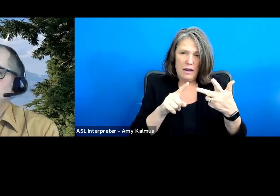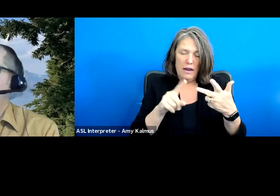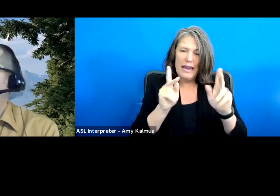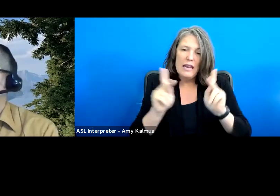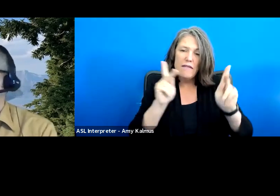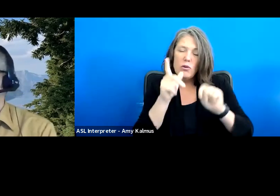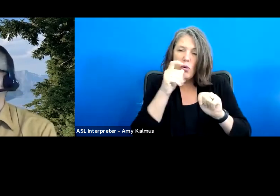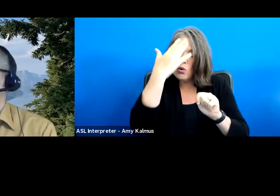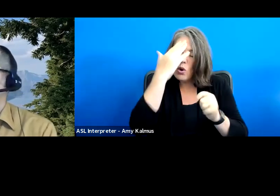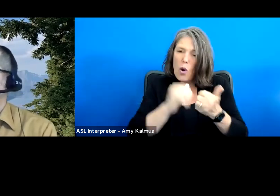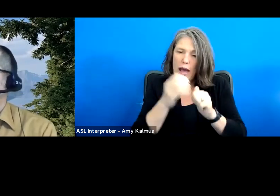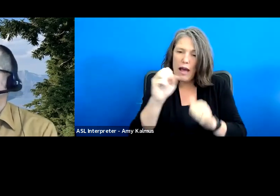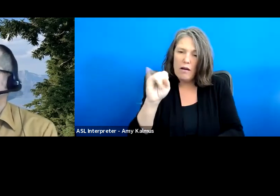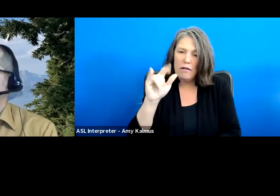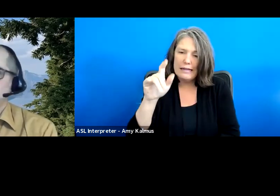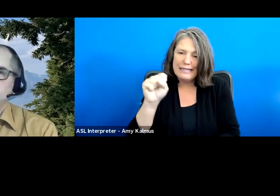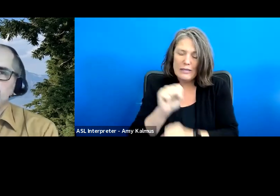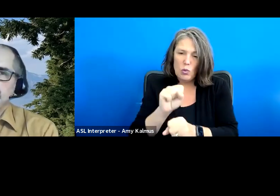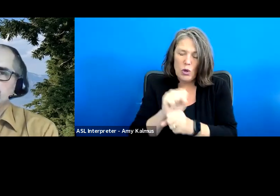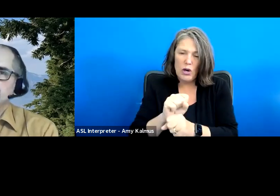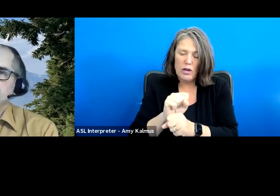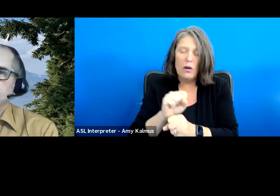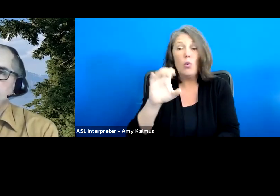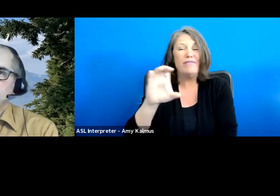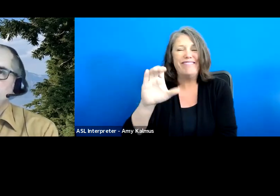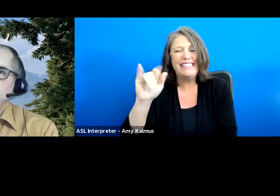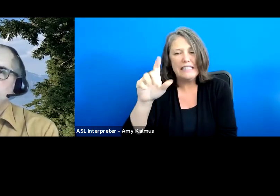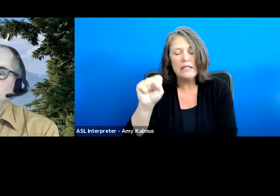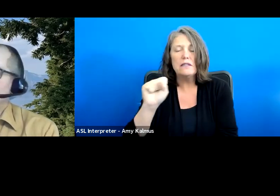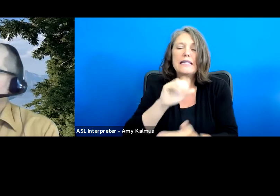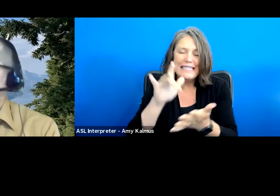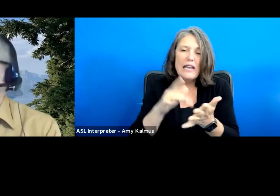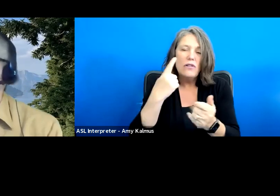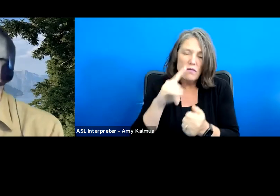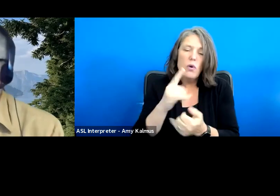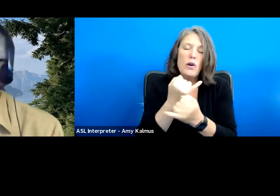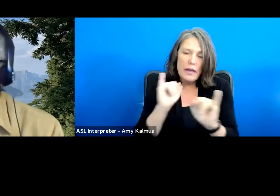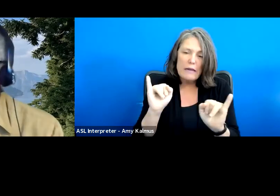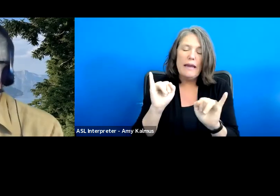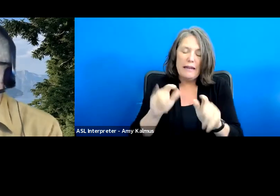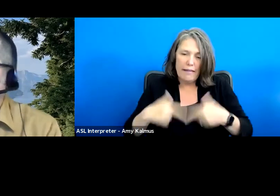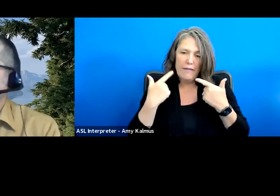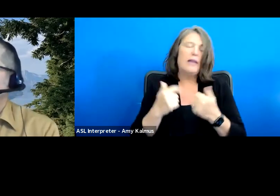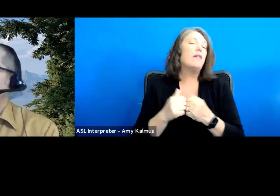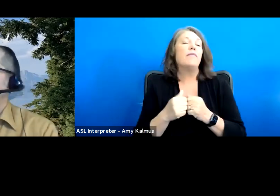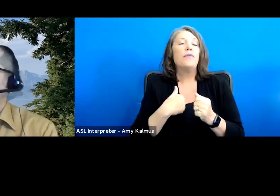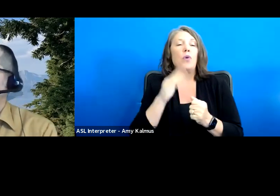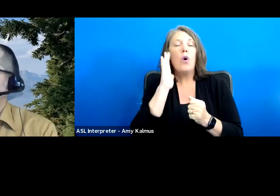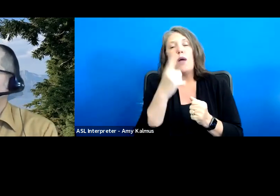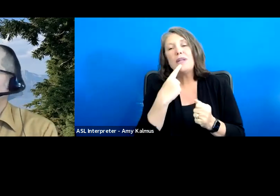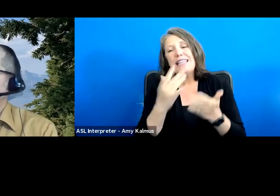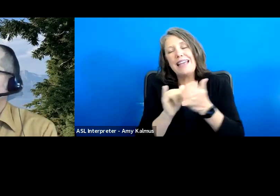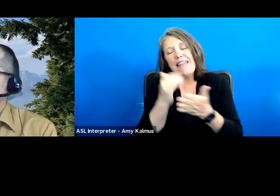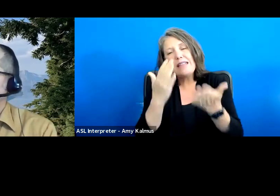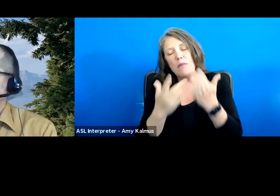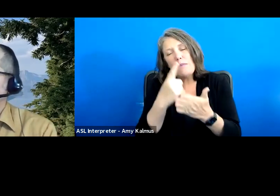individuals that know how SILs work, so Centers for Independent Living. So I would say that that's probably typically what